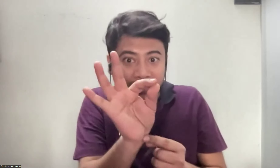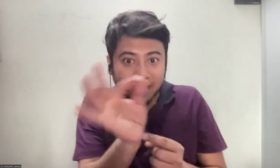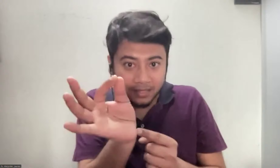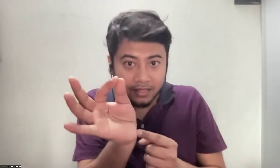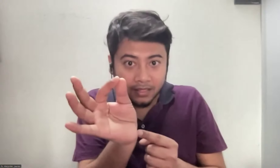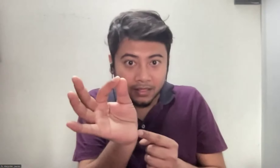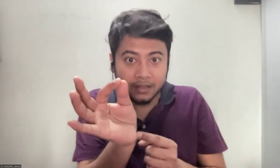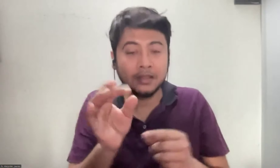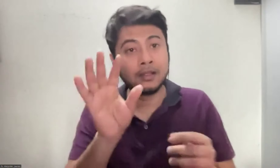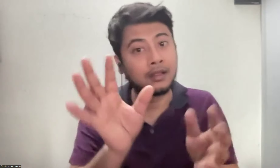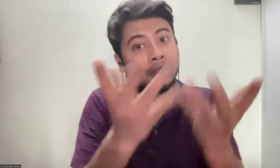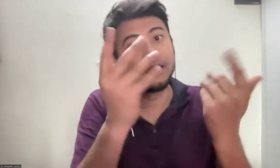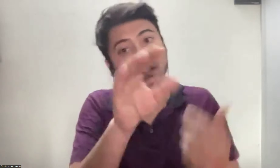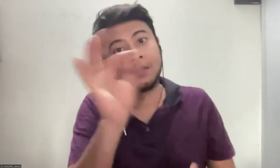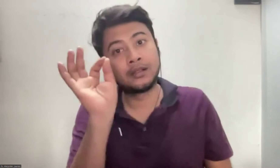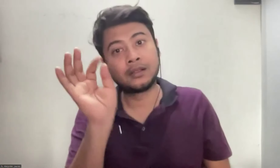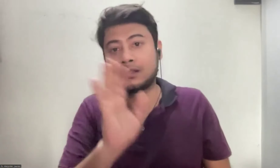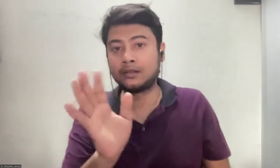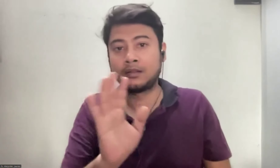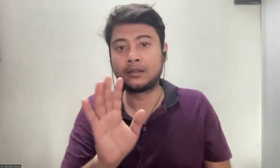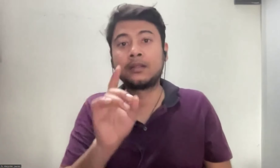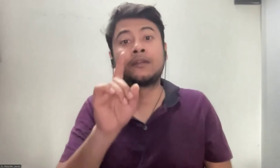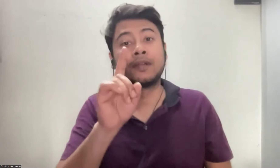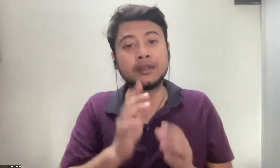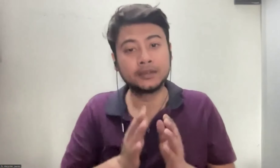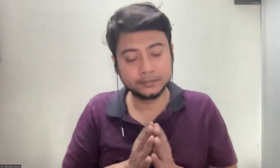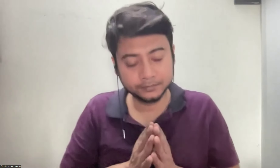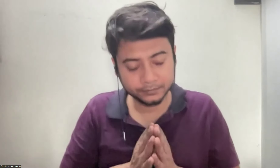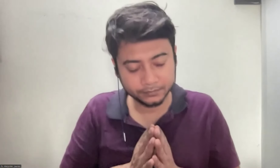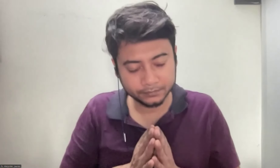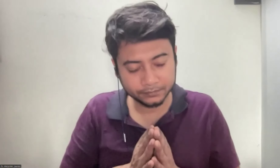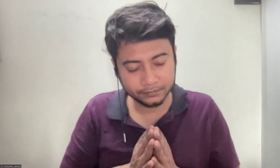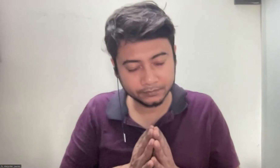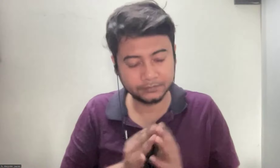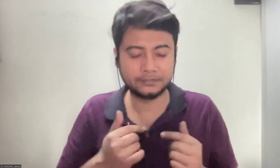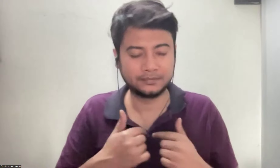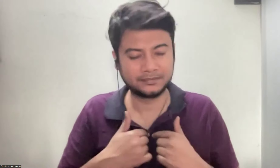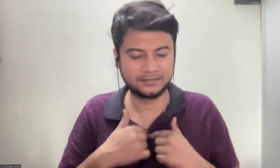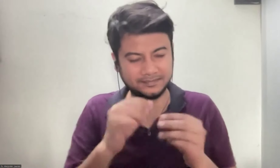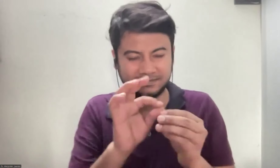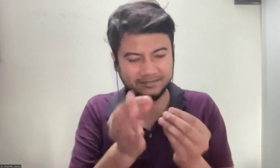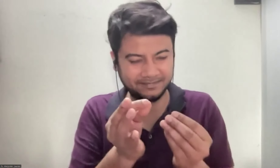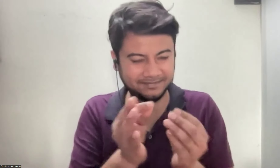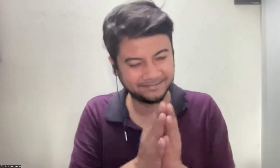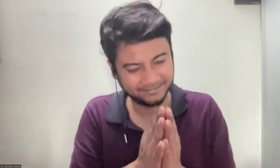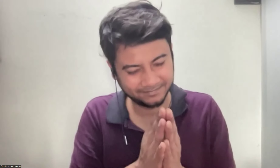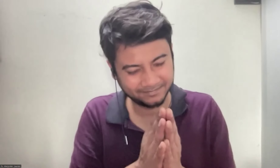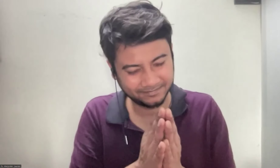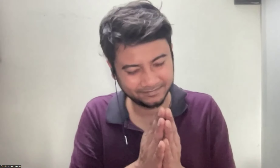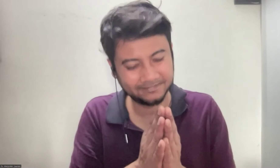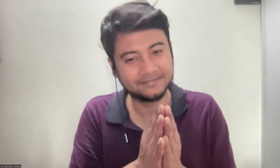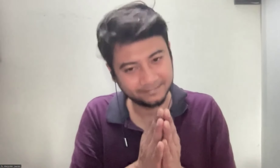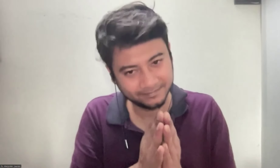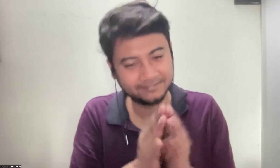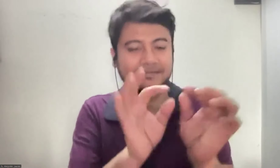take one leaf? So, and don't shake the entire plant when you pick Tulsi. Take it, cut the, pick out the